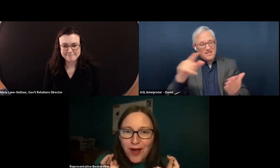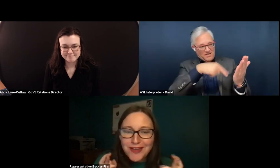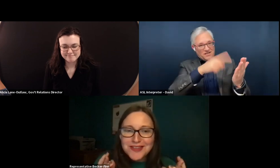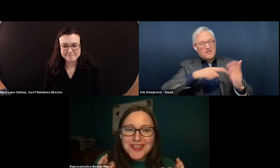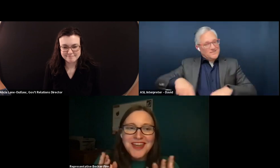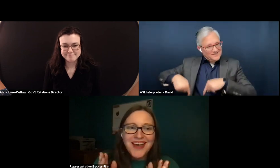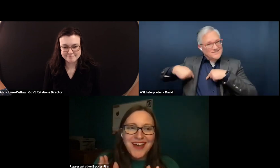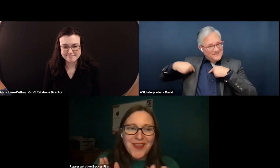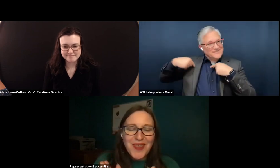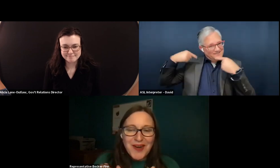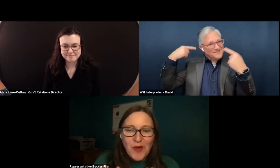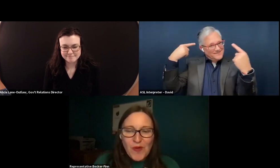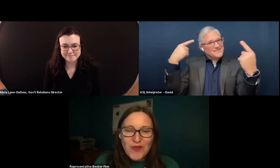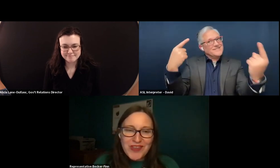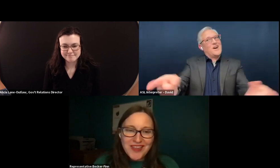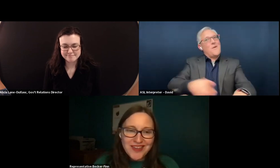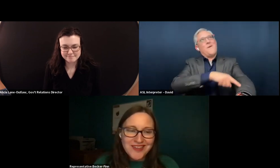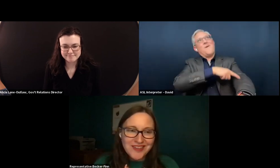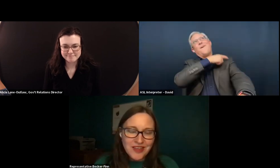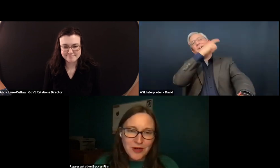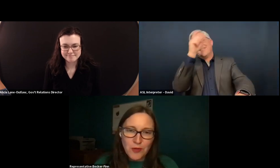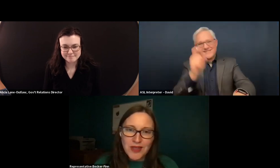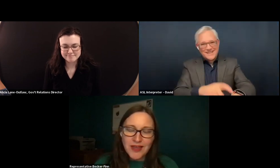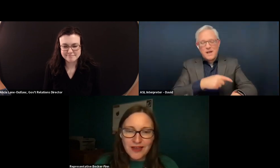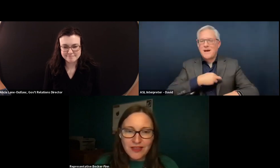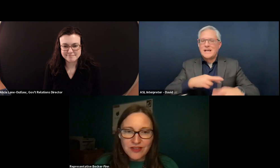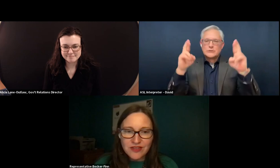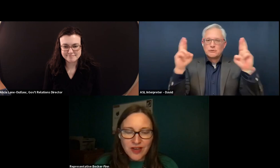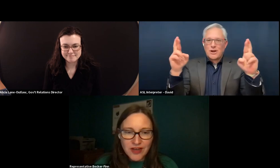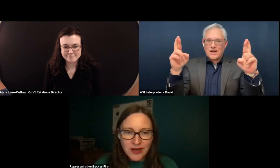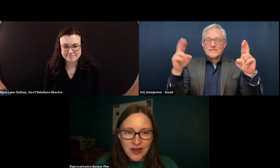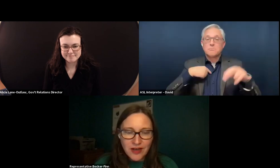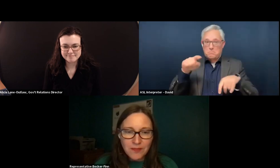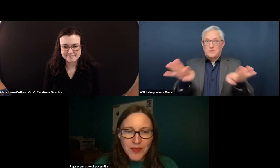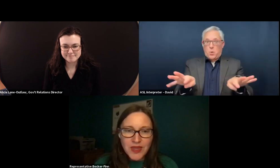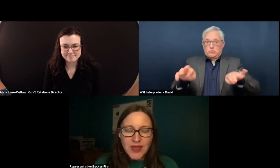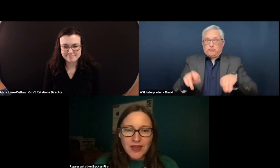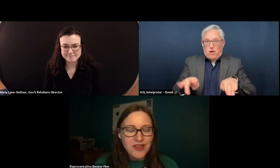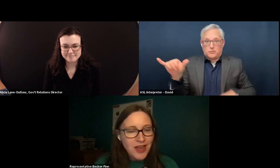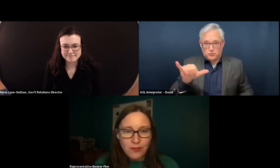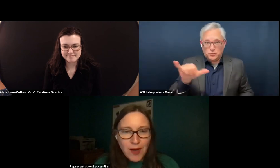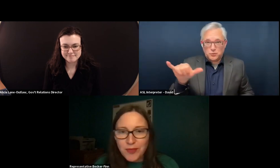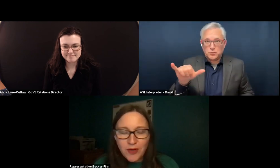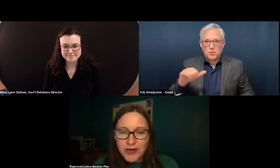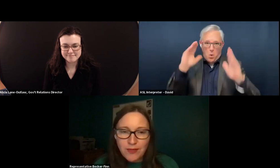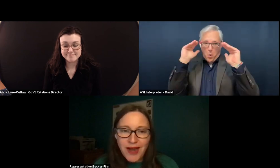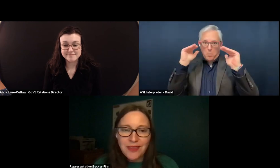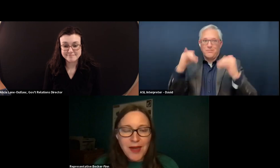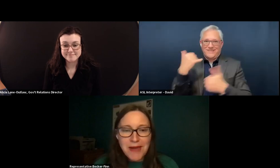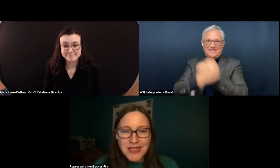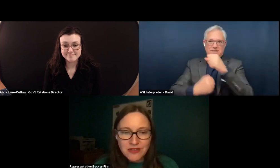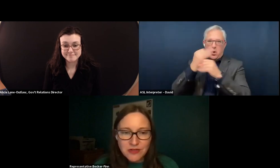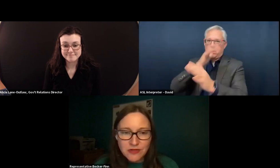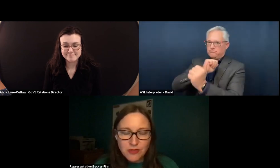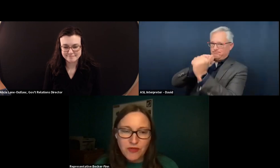fingers crossed that hopefully this is the year we can get this done. It's not probably going to impact